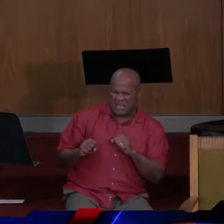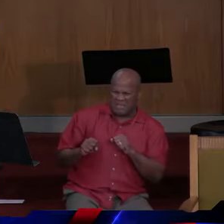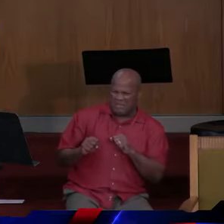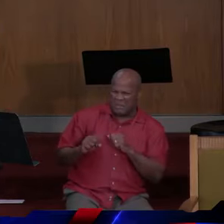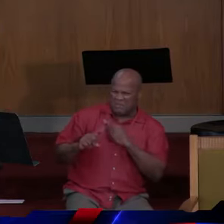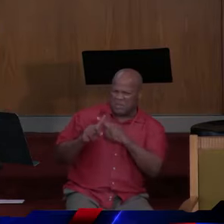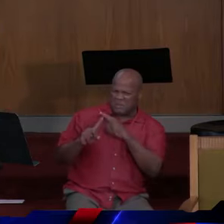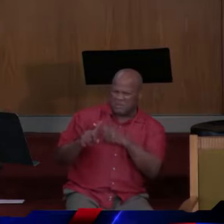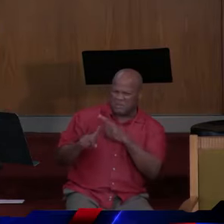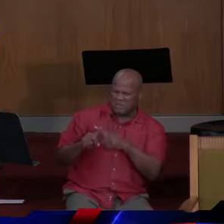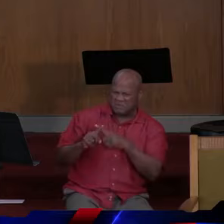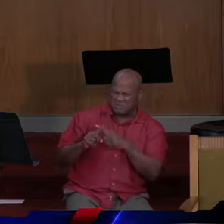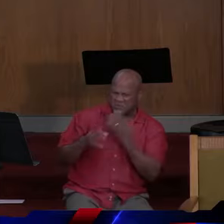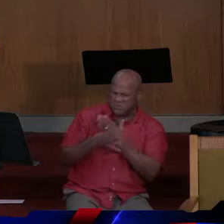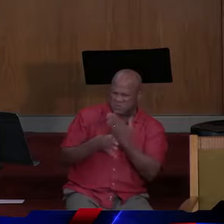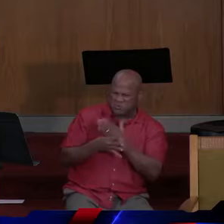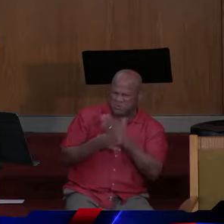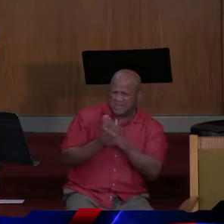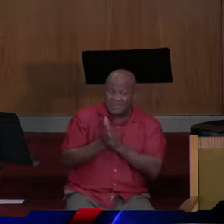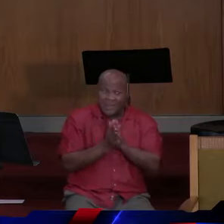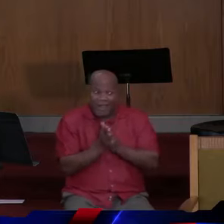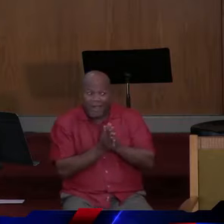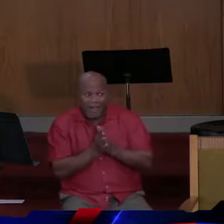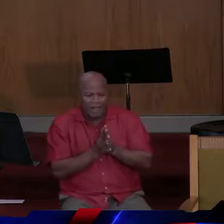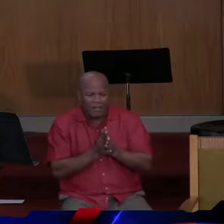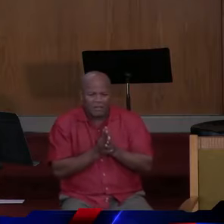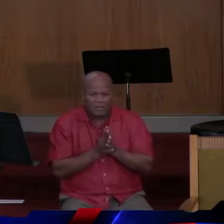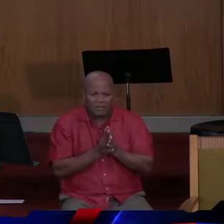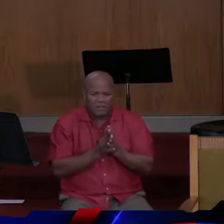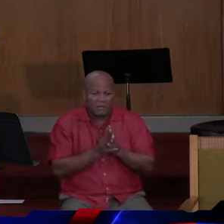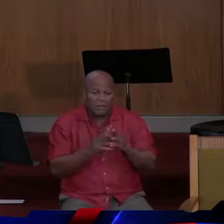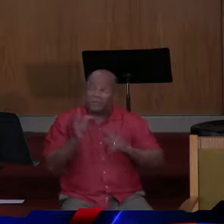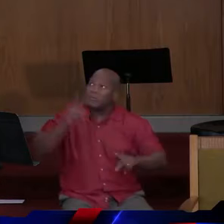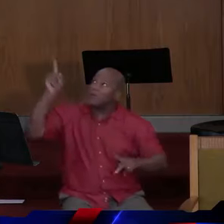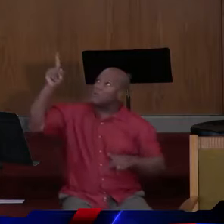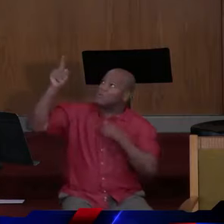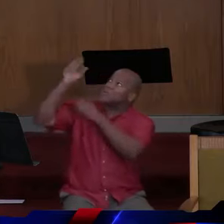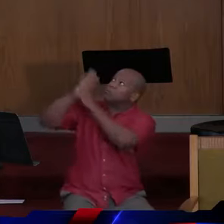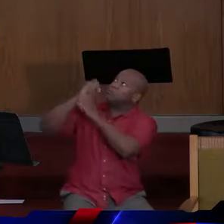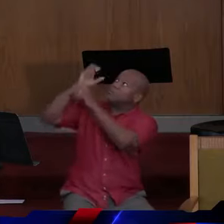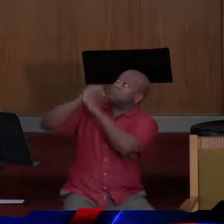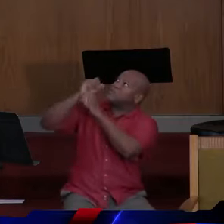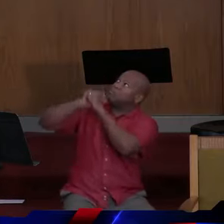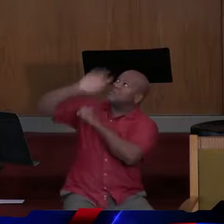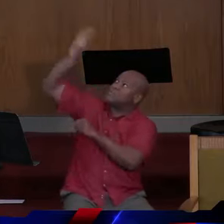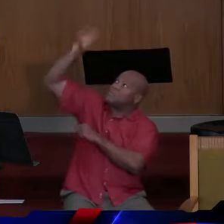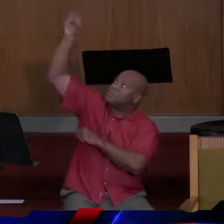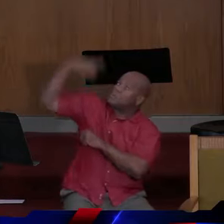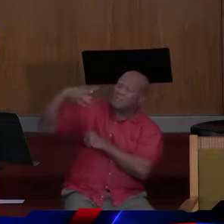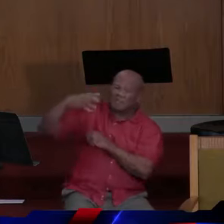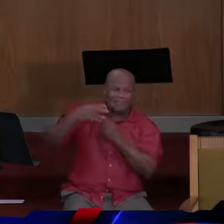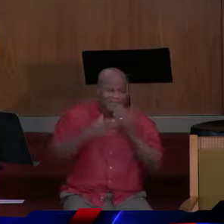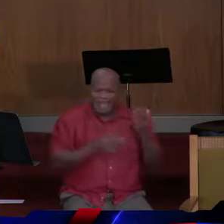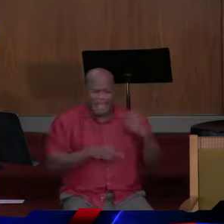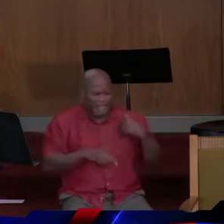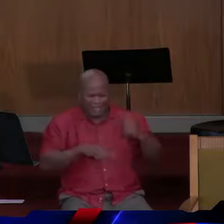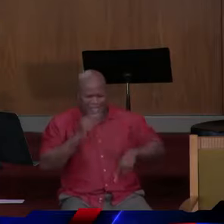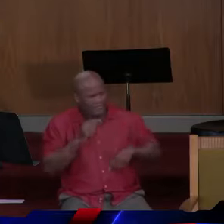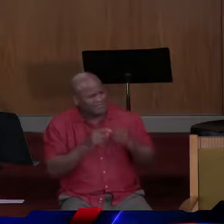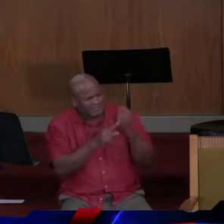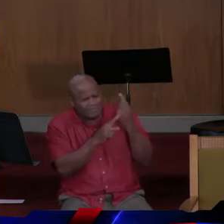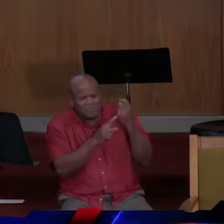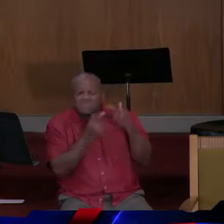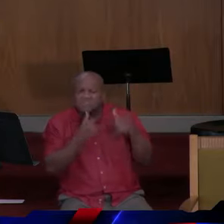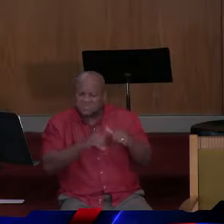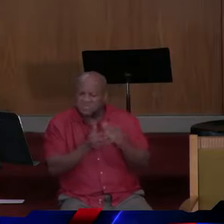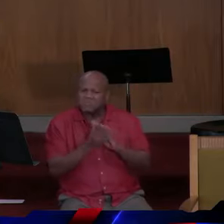and anxious. When as a recipient of God's grace, even the stuff I can't make sense of, I'm still at